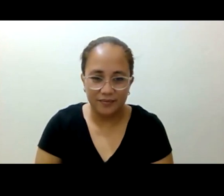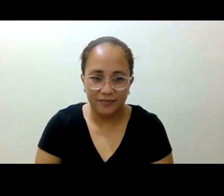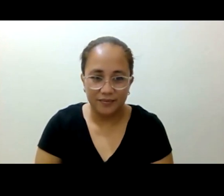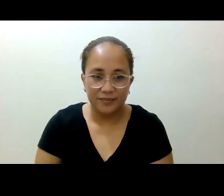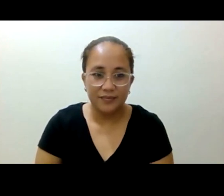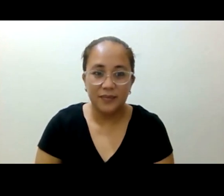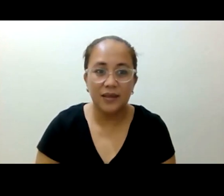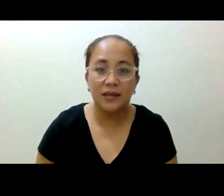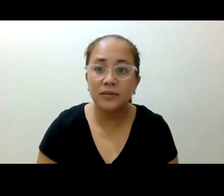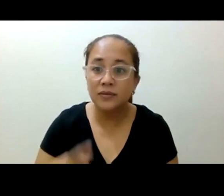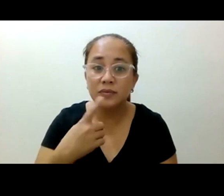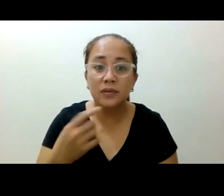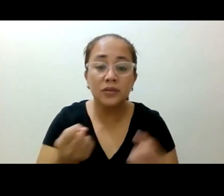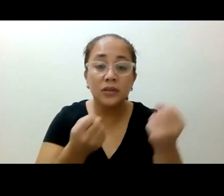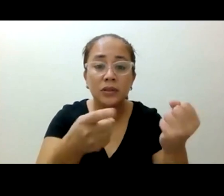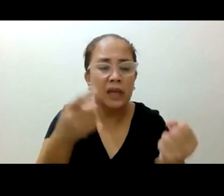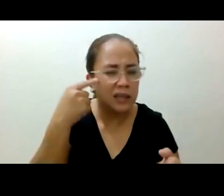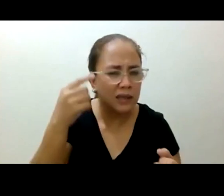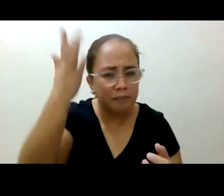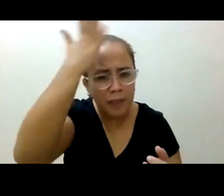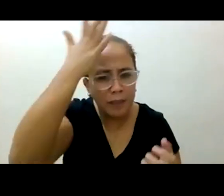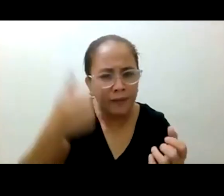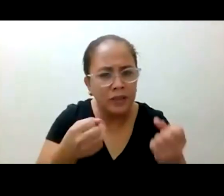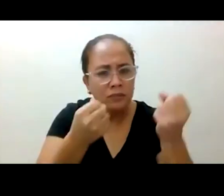had a suggestion. Which one?